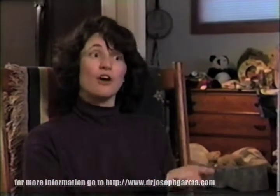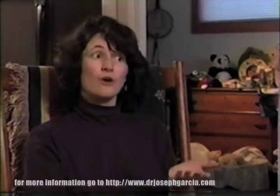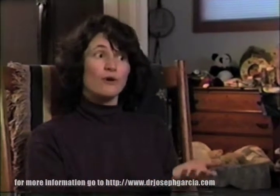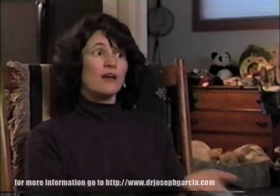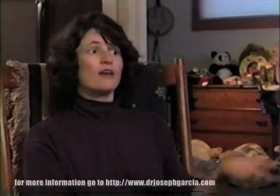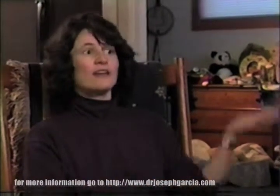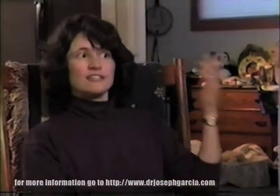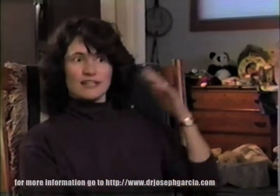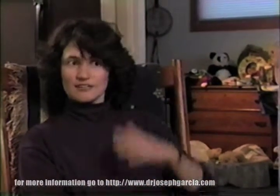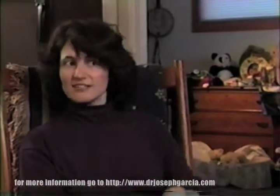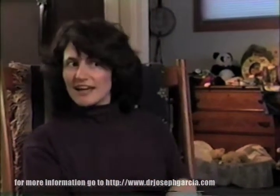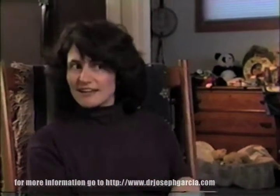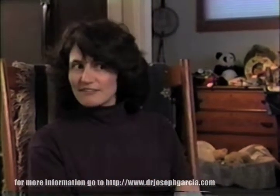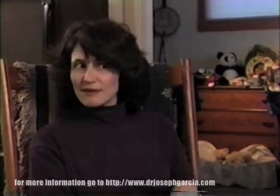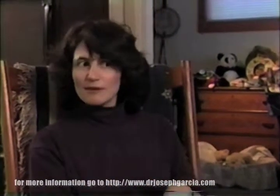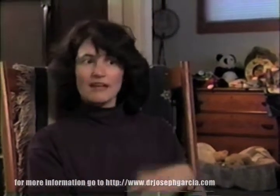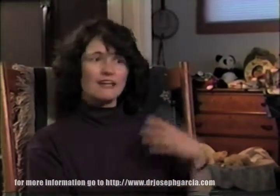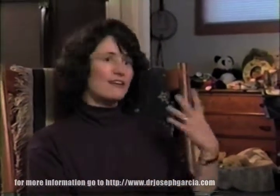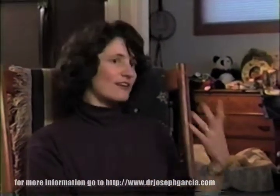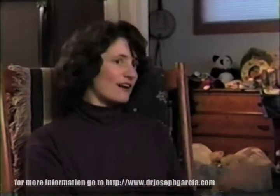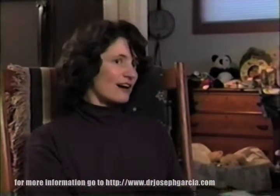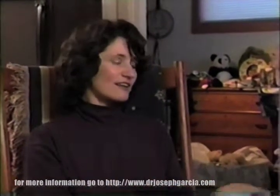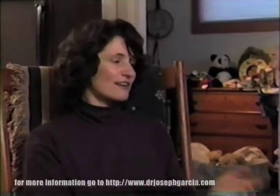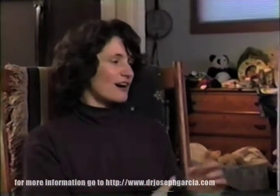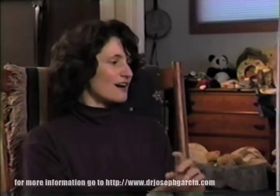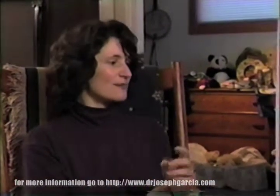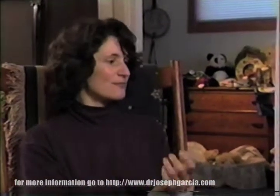know, is she understanding what I'm getting or not?